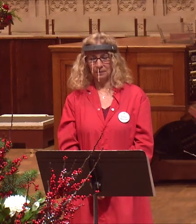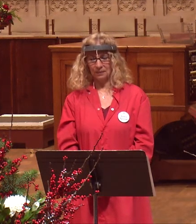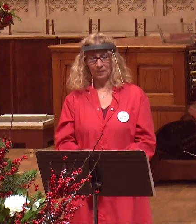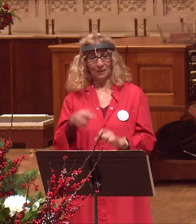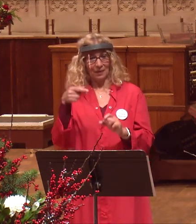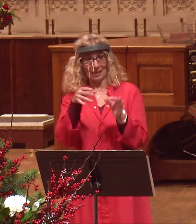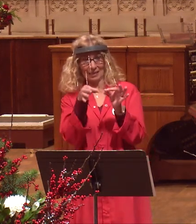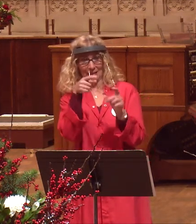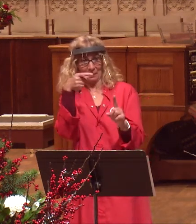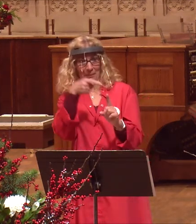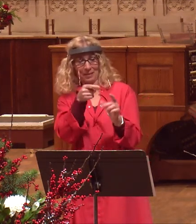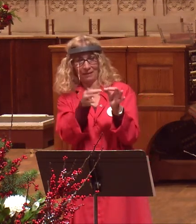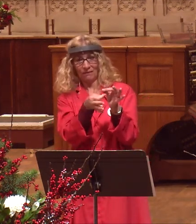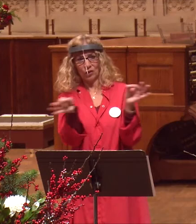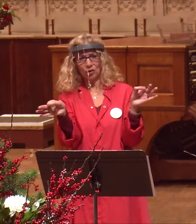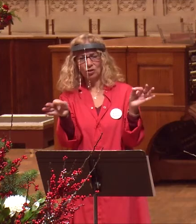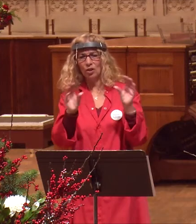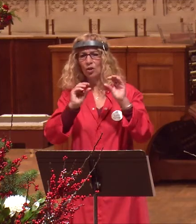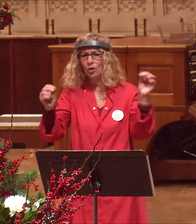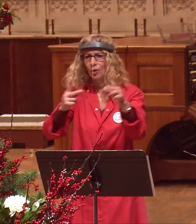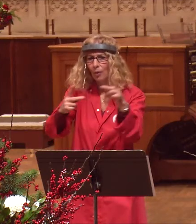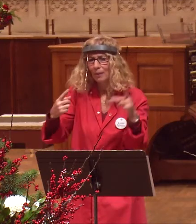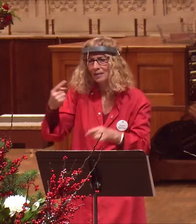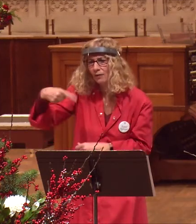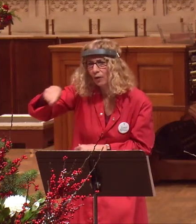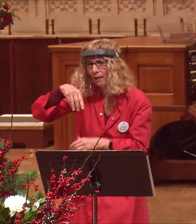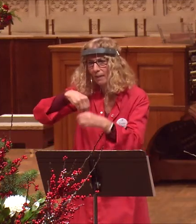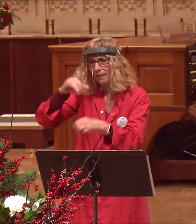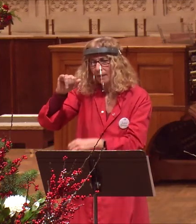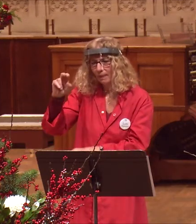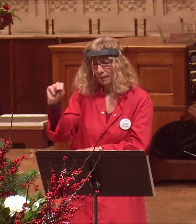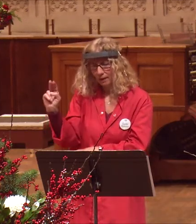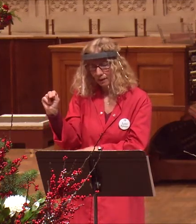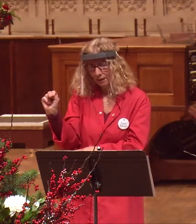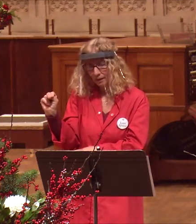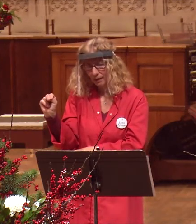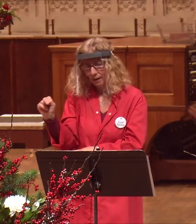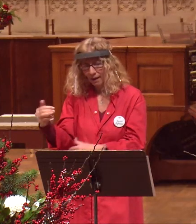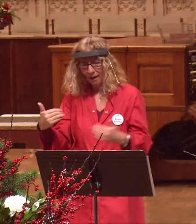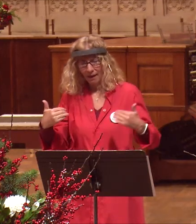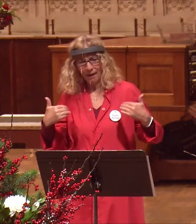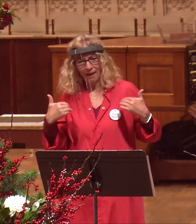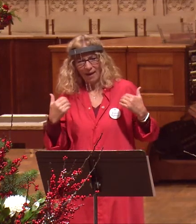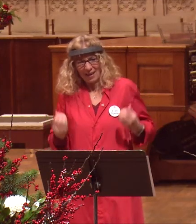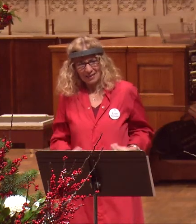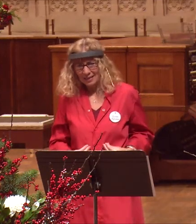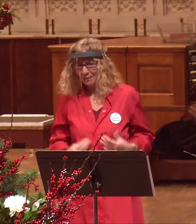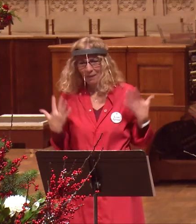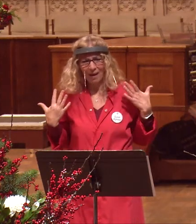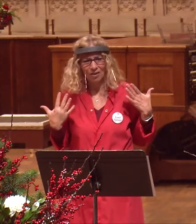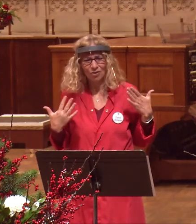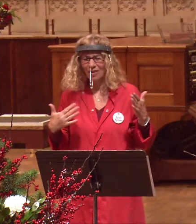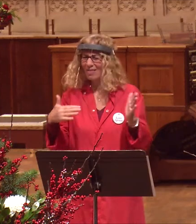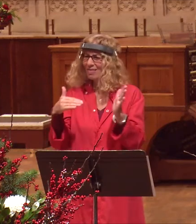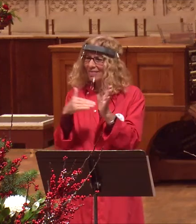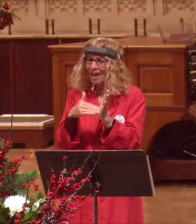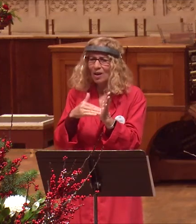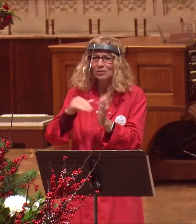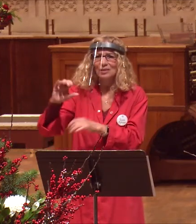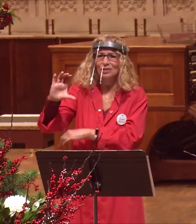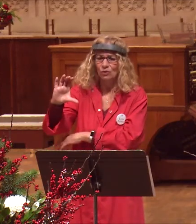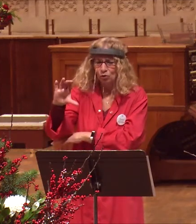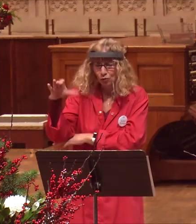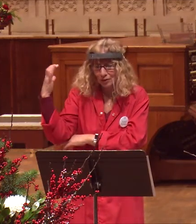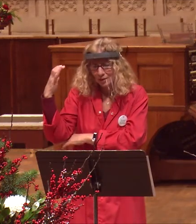This specific verse, no place for them in the inn, has inspired thousands of Christmas